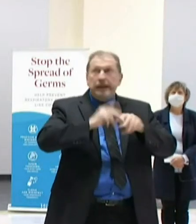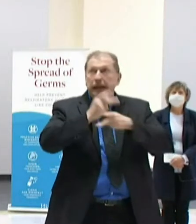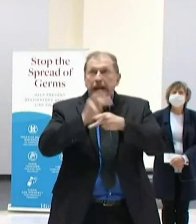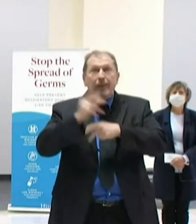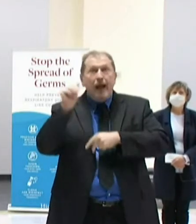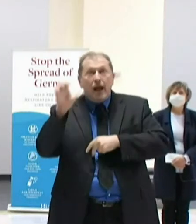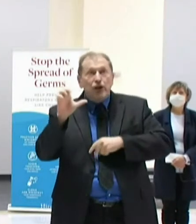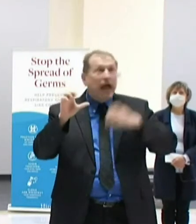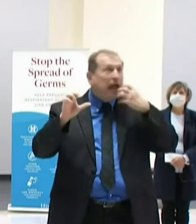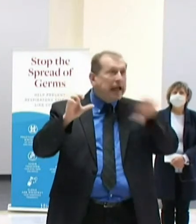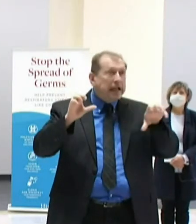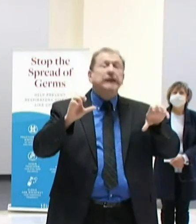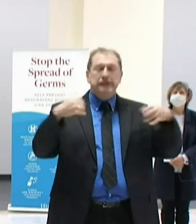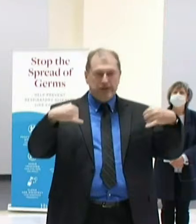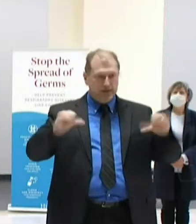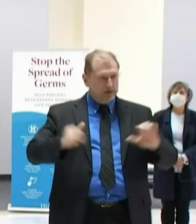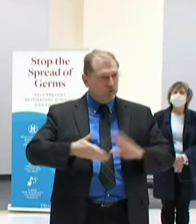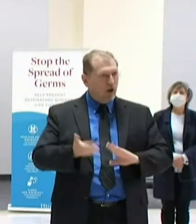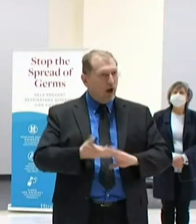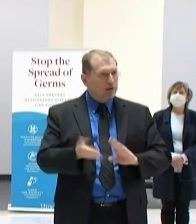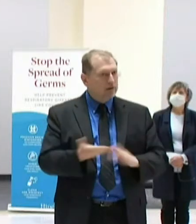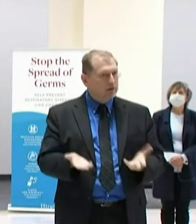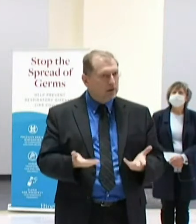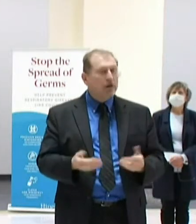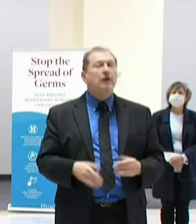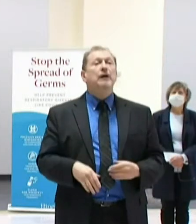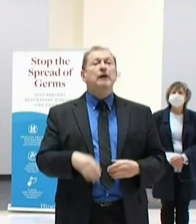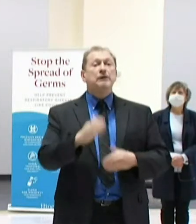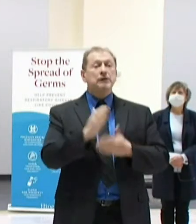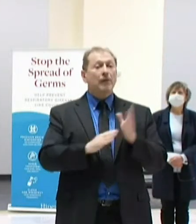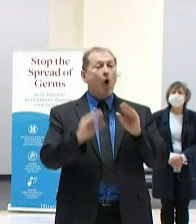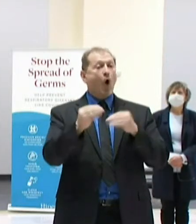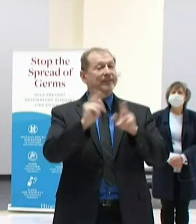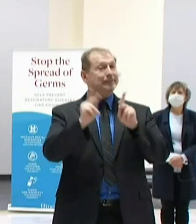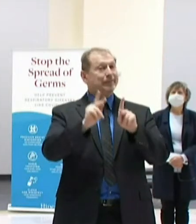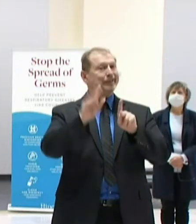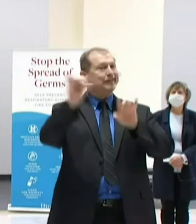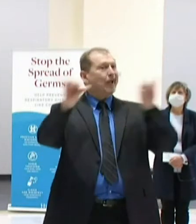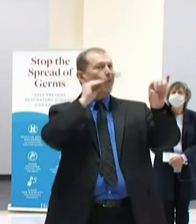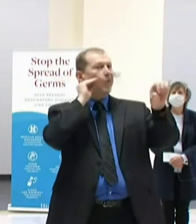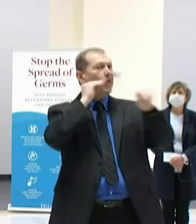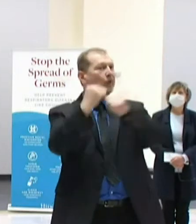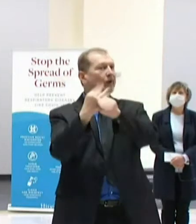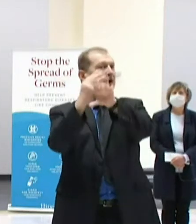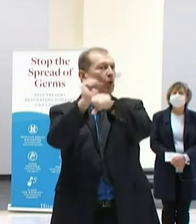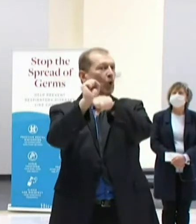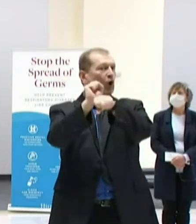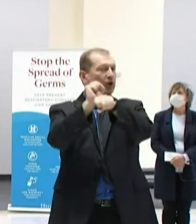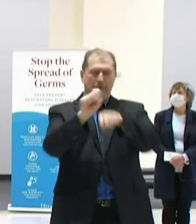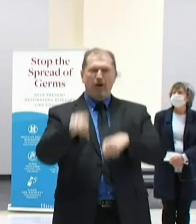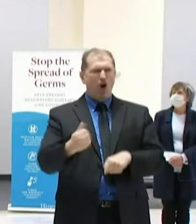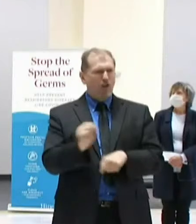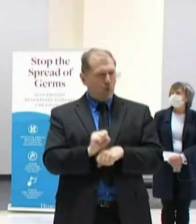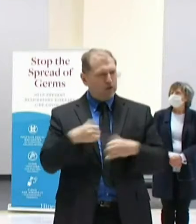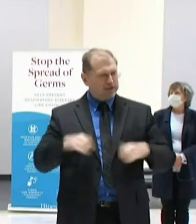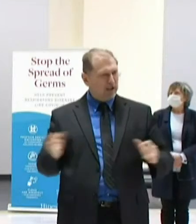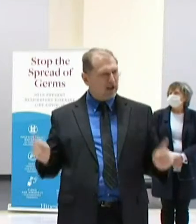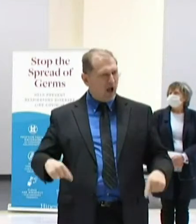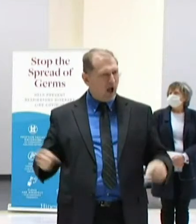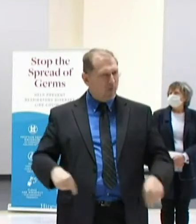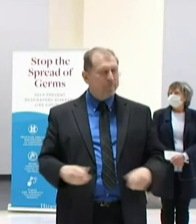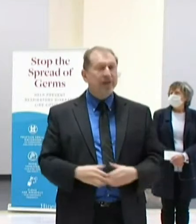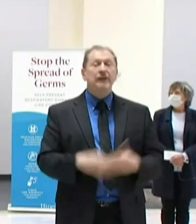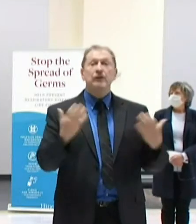many of their buildings' tenants, remote work is coming to an end. Having vaccine available where you work makes